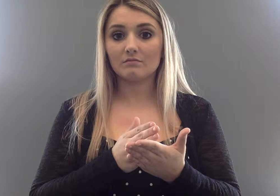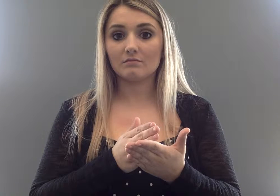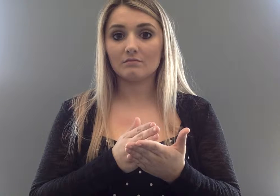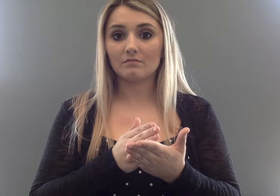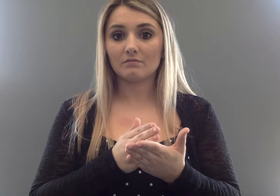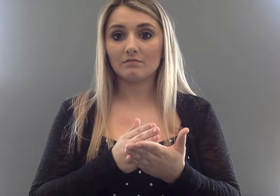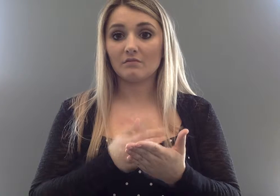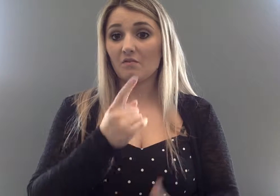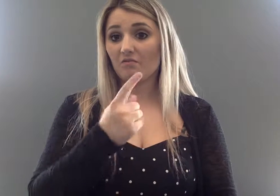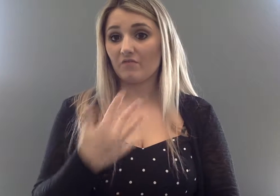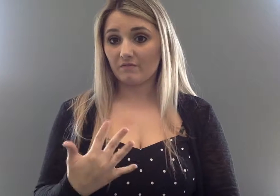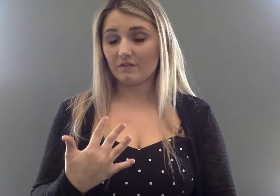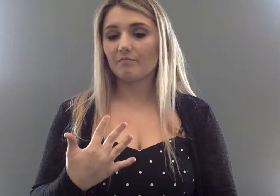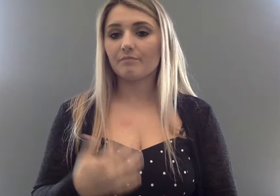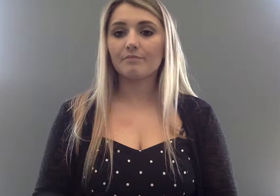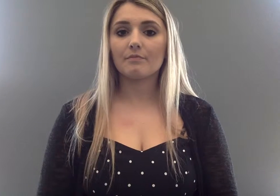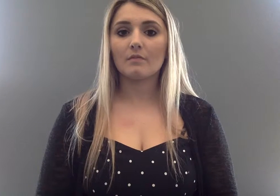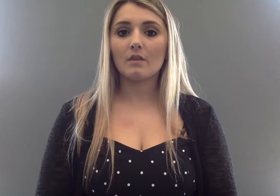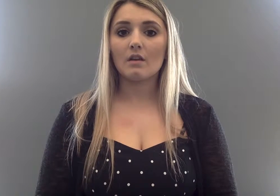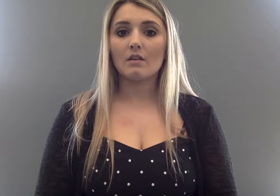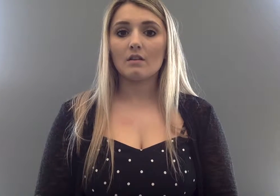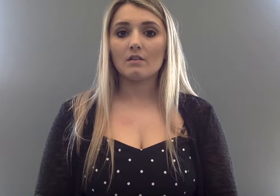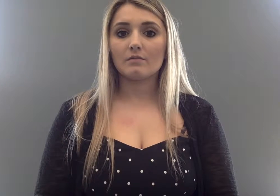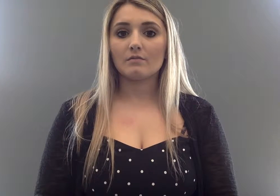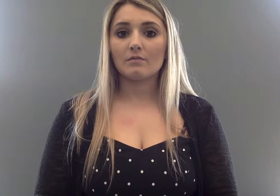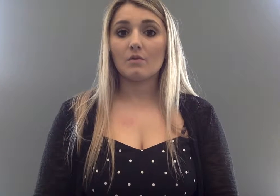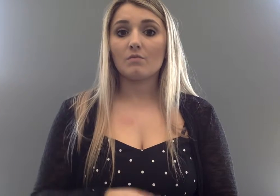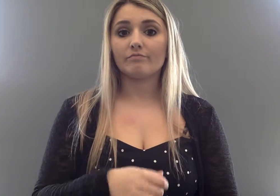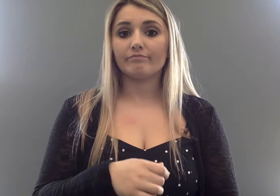fifths. Okay, each of these is 1/5 of the pie.